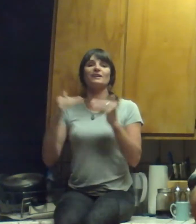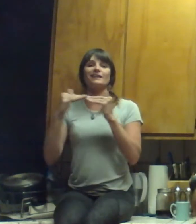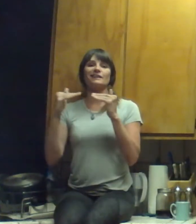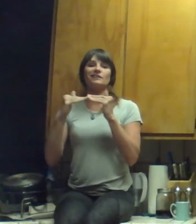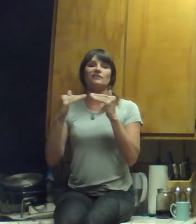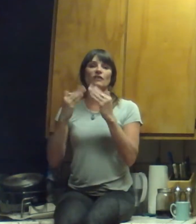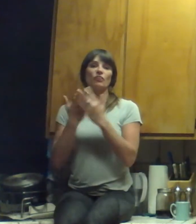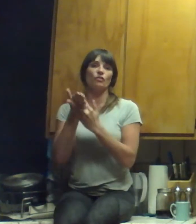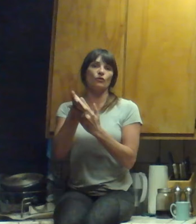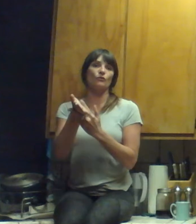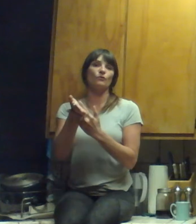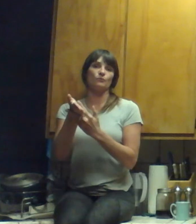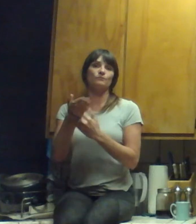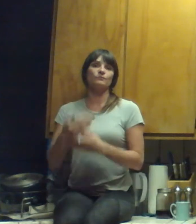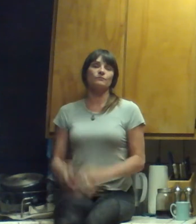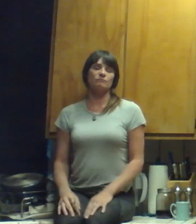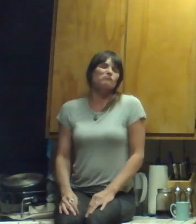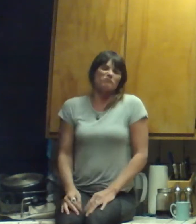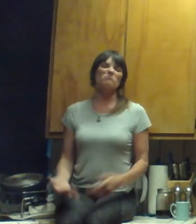Pretty fast.